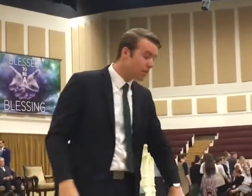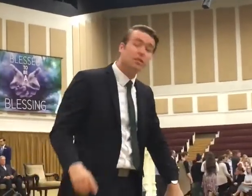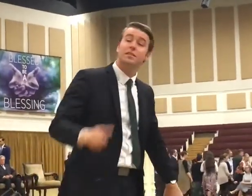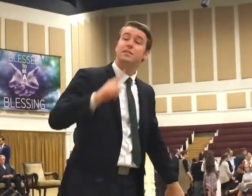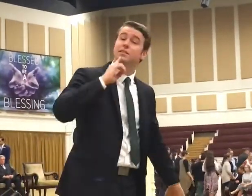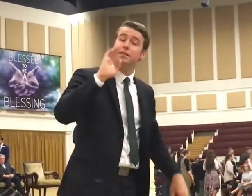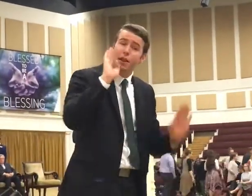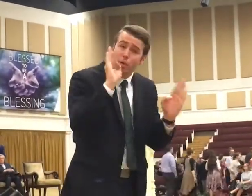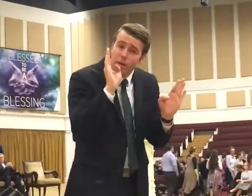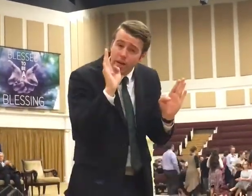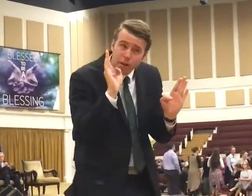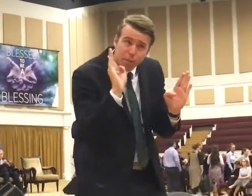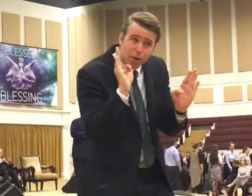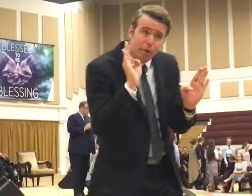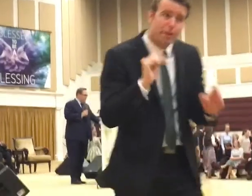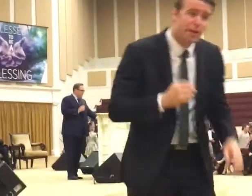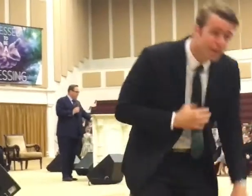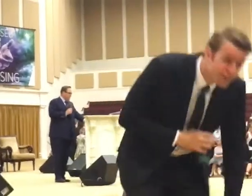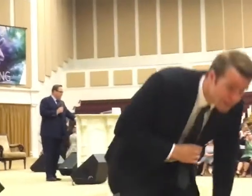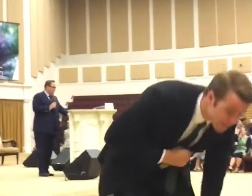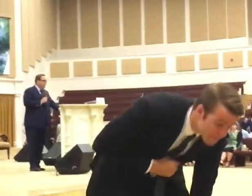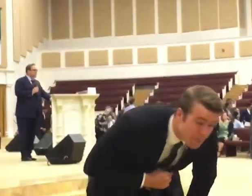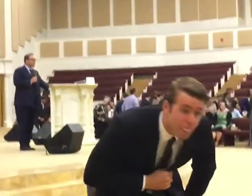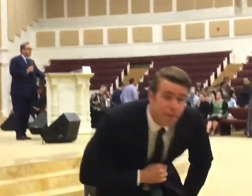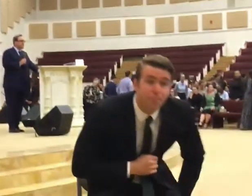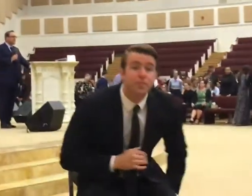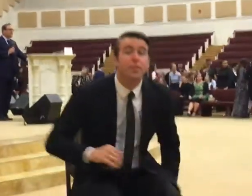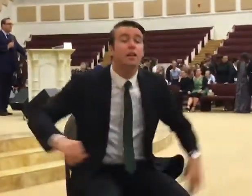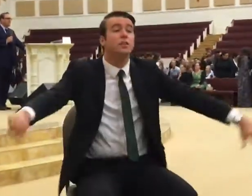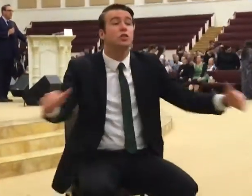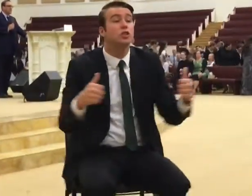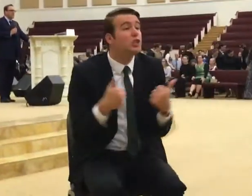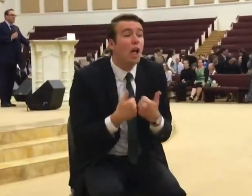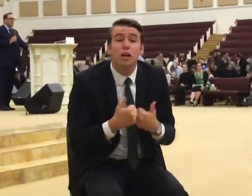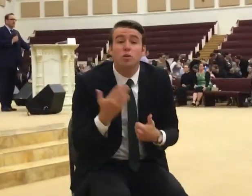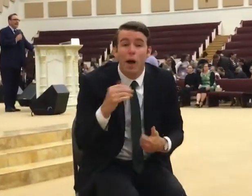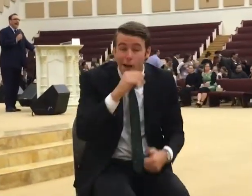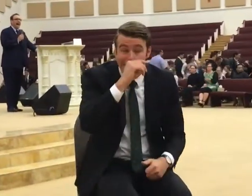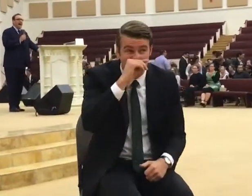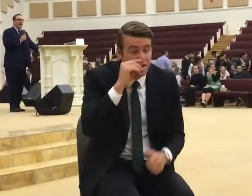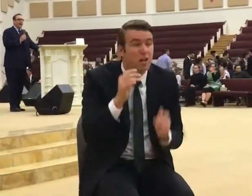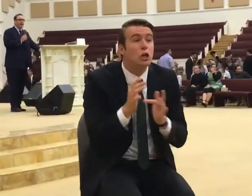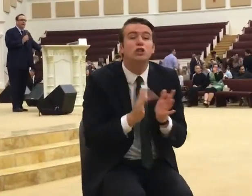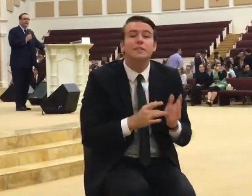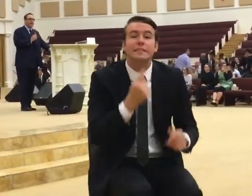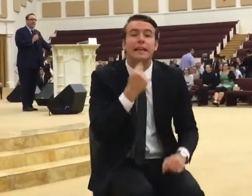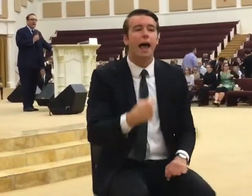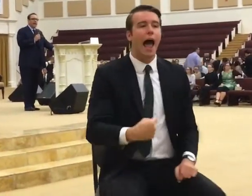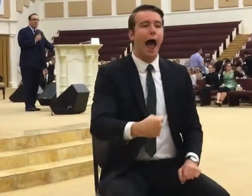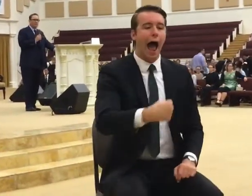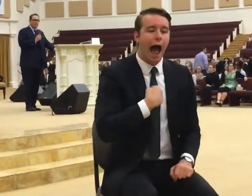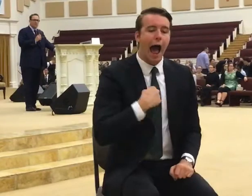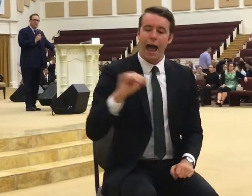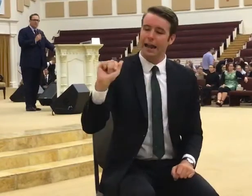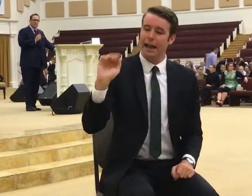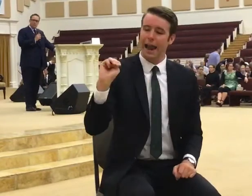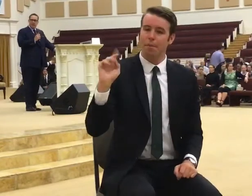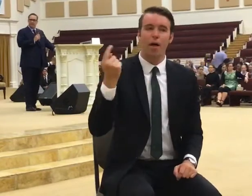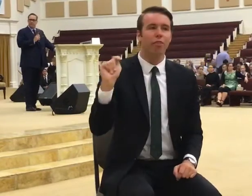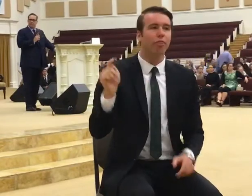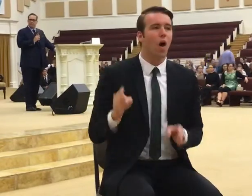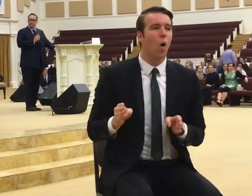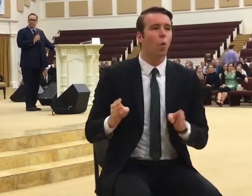hear me. It challenges because Jesus said, I am.